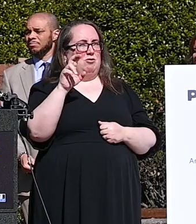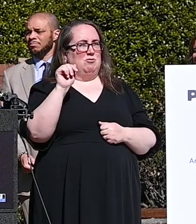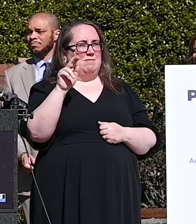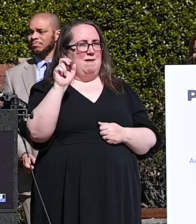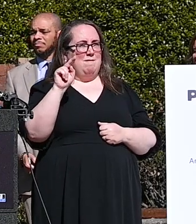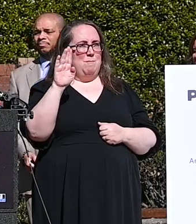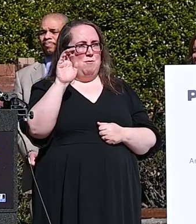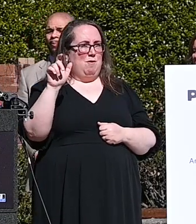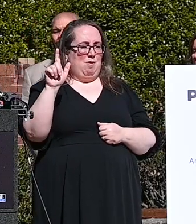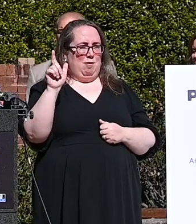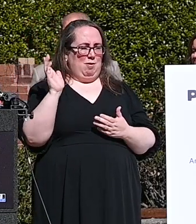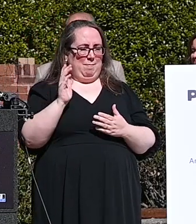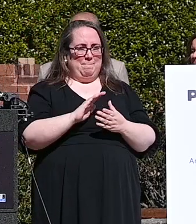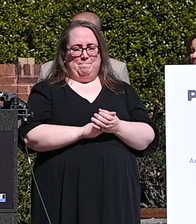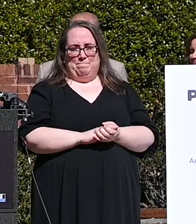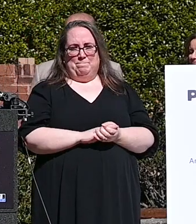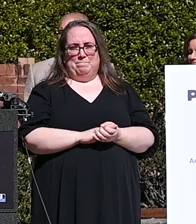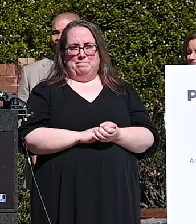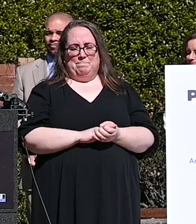Ball.